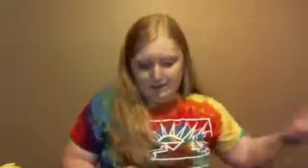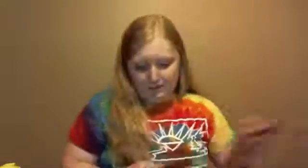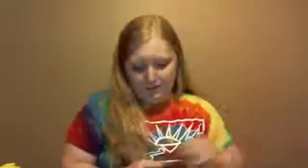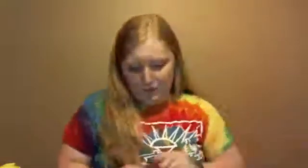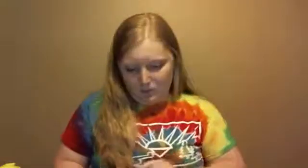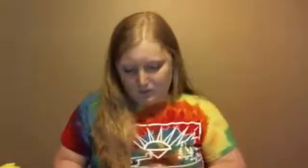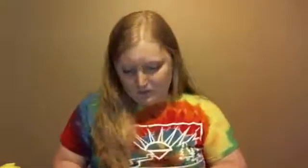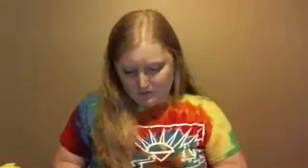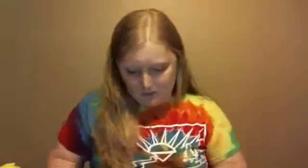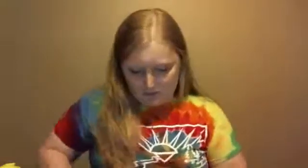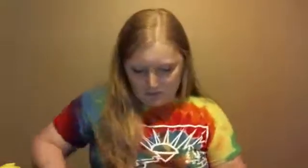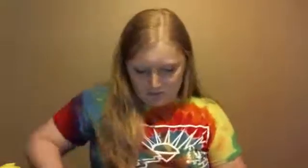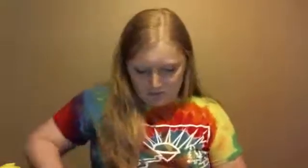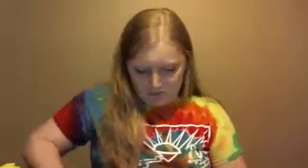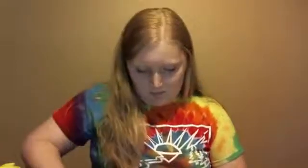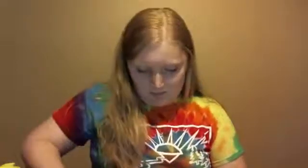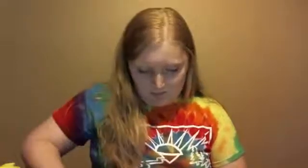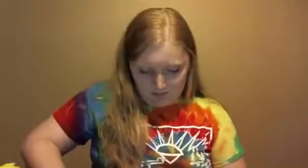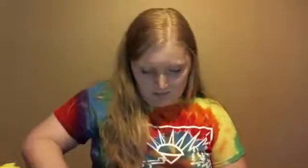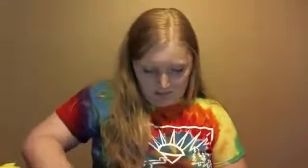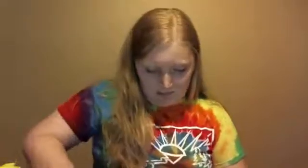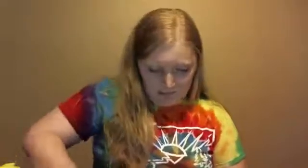of course. But